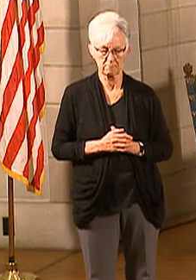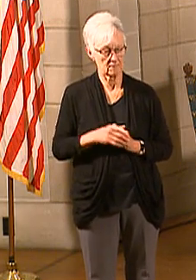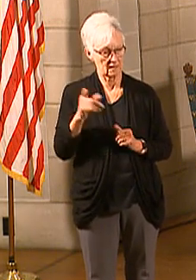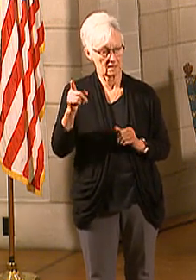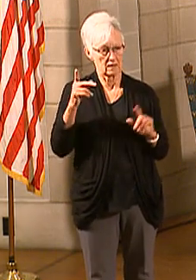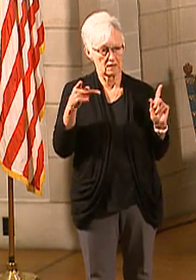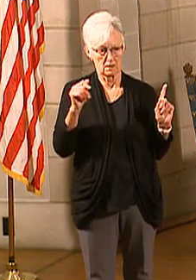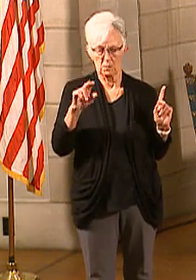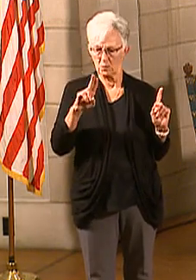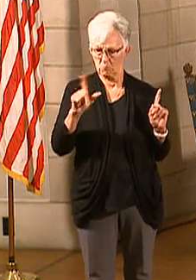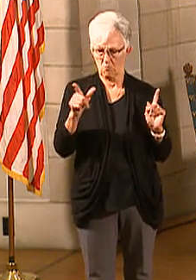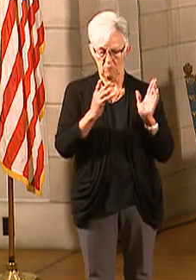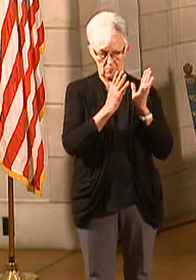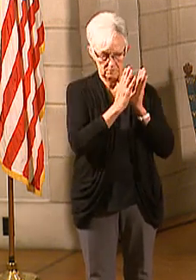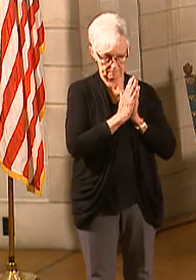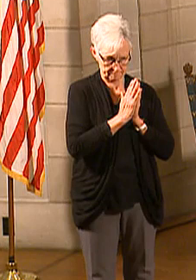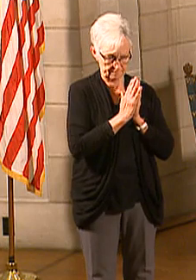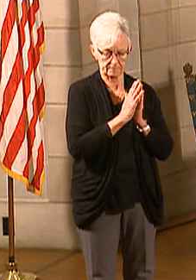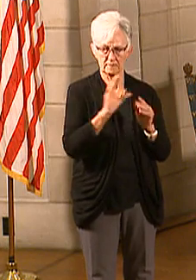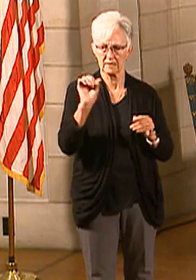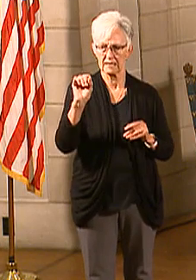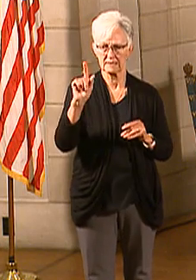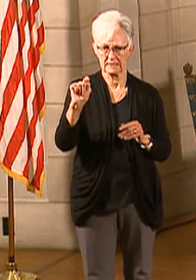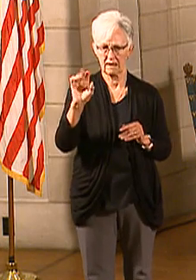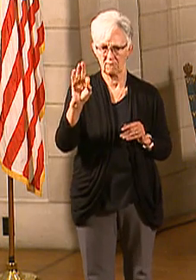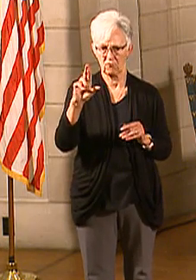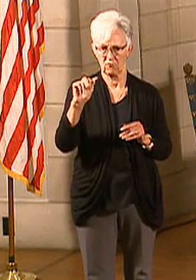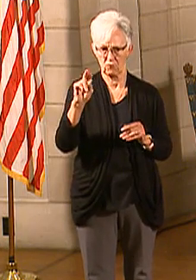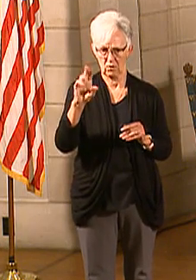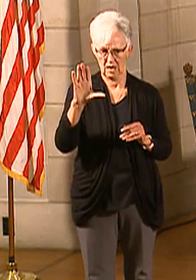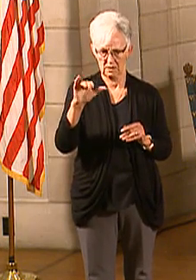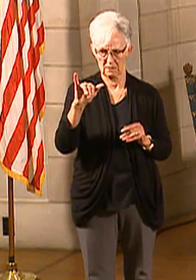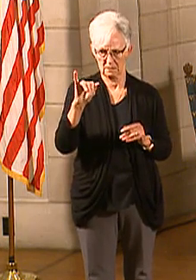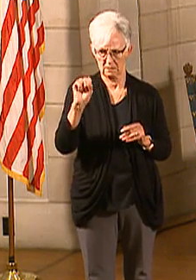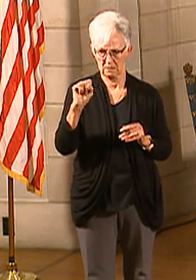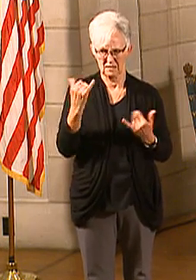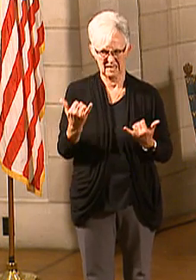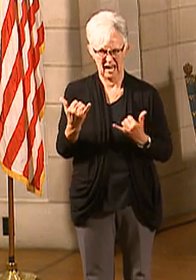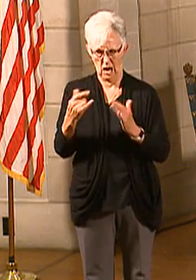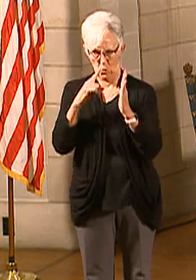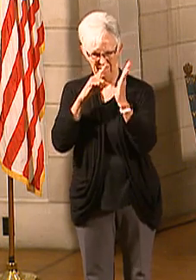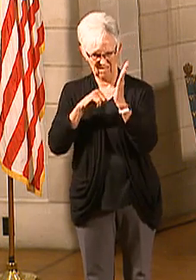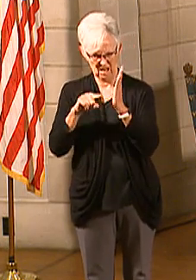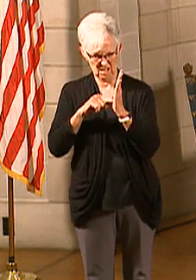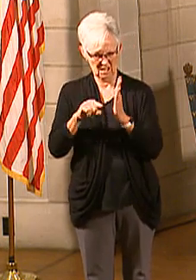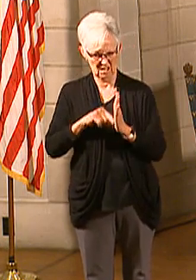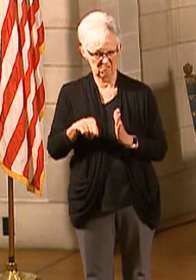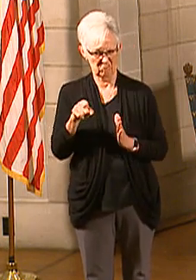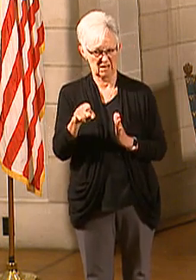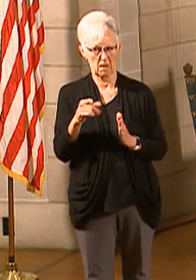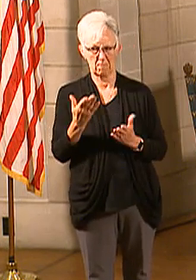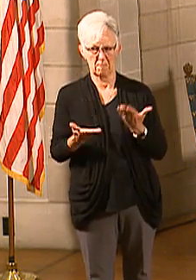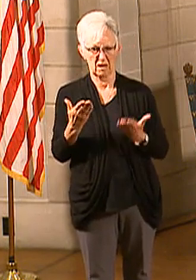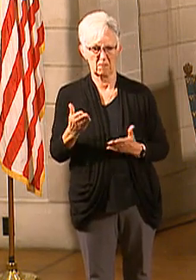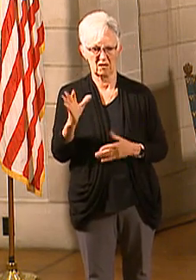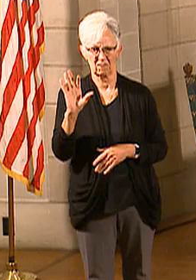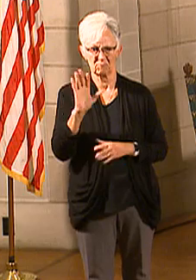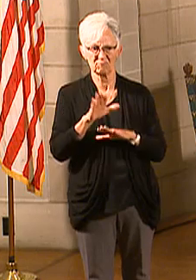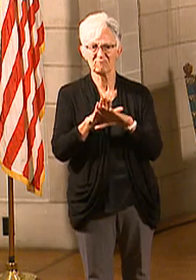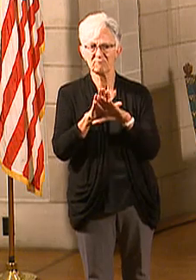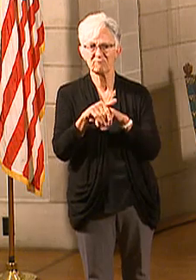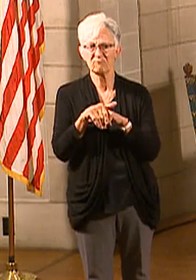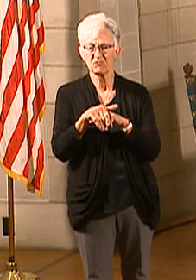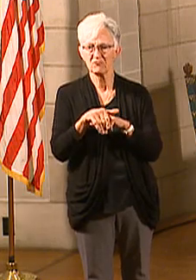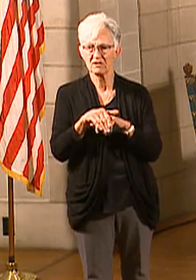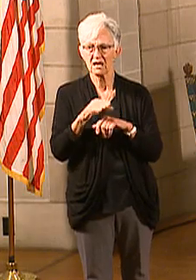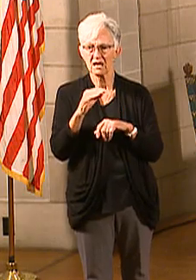So Paul's asking, the St. Francis is being investigated, there's questions of fraud and so forth, and should the state get money back from that?